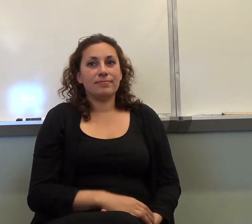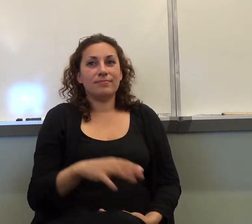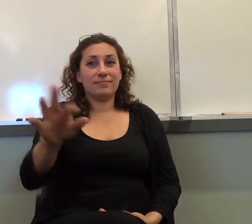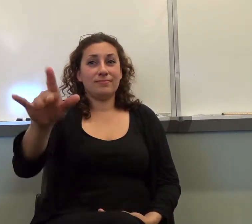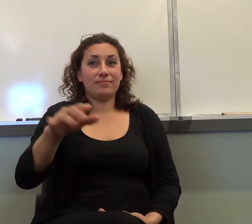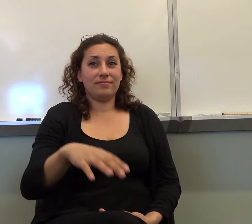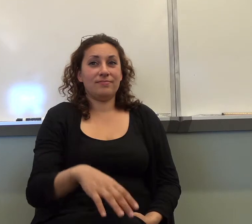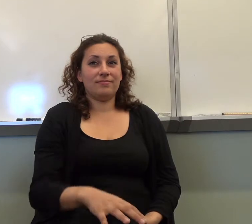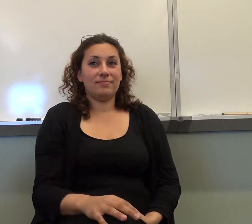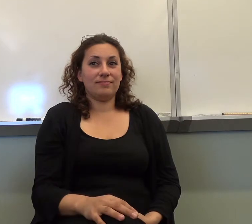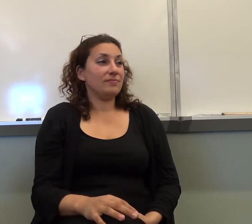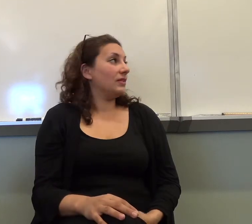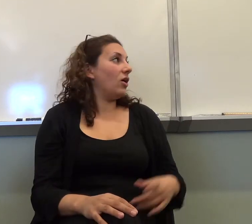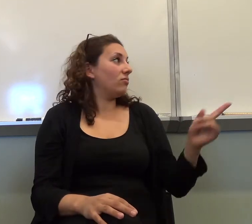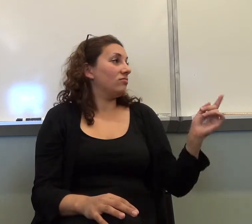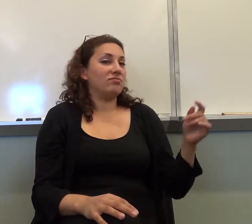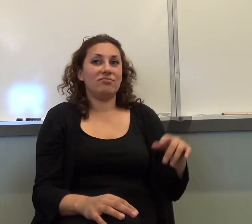Even worse, he can put Now, stuff like I this have a on the test. question.